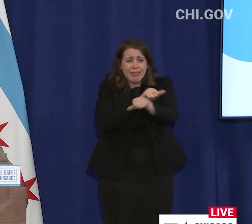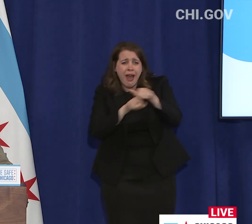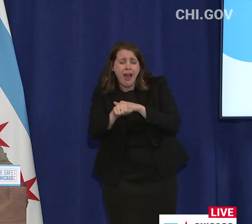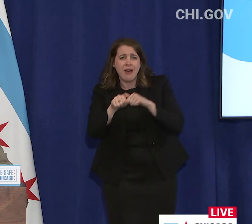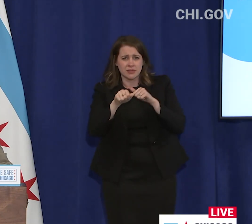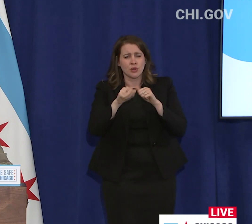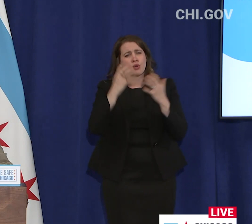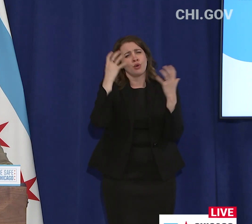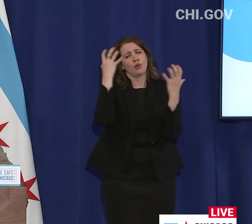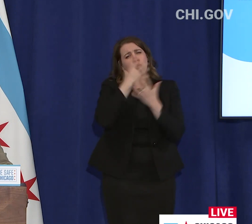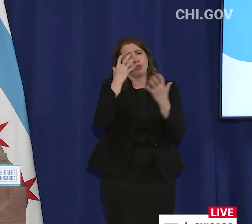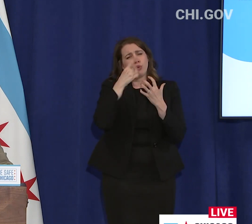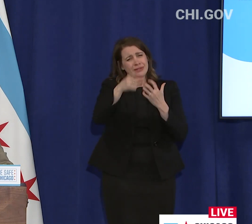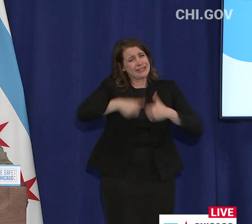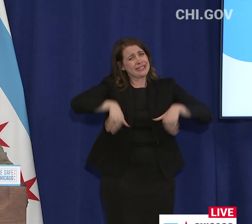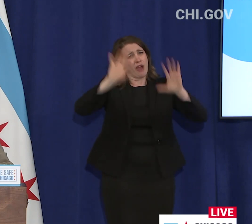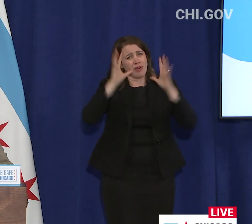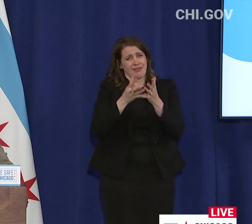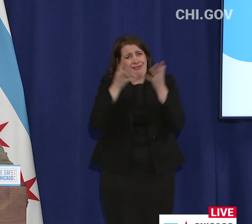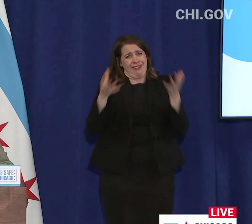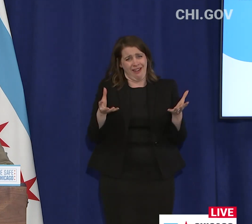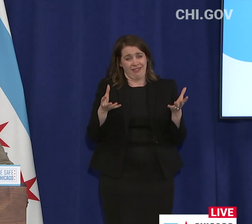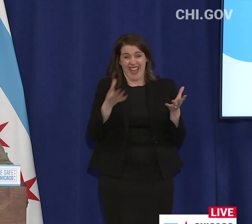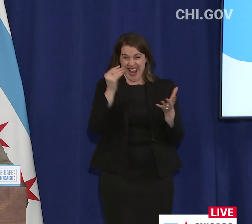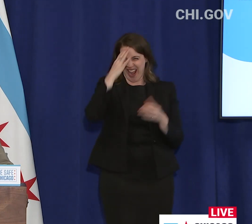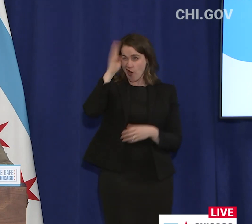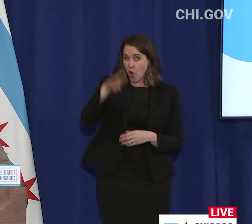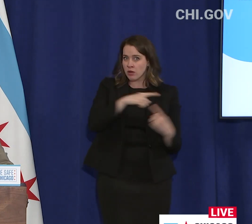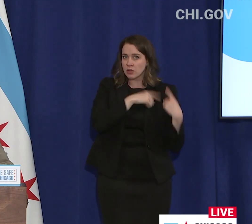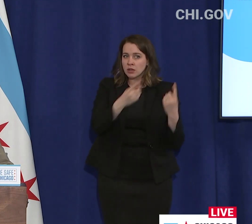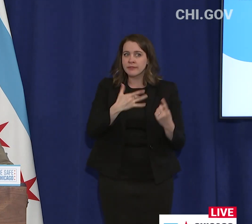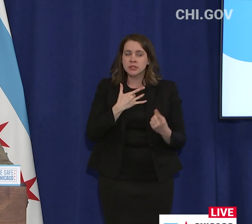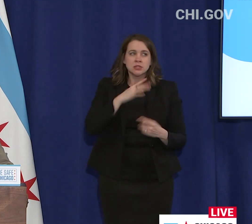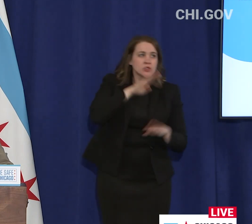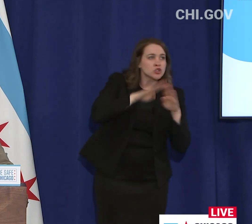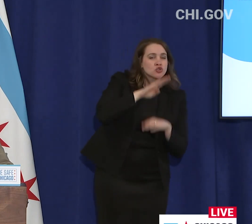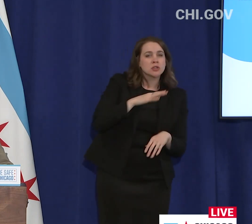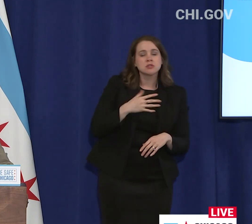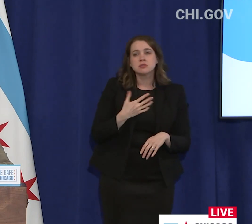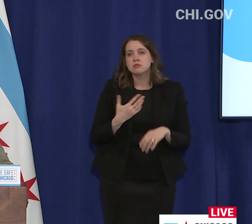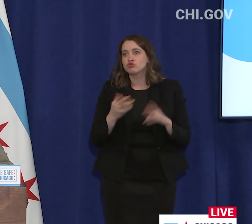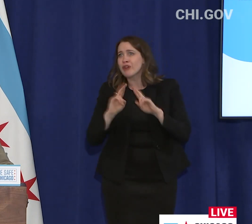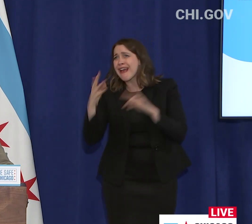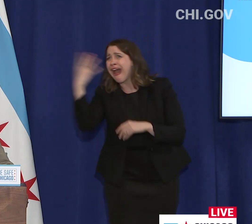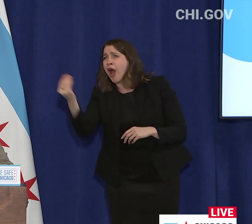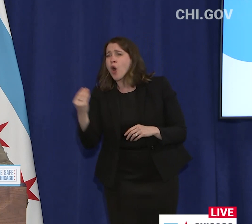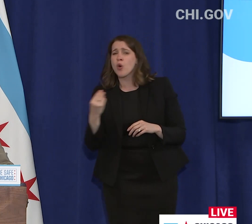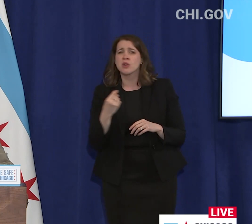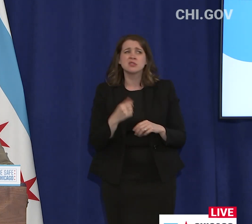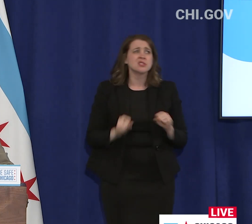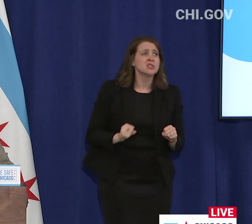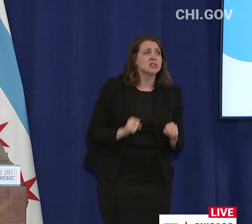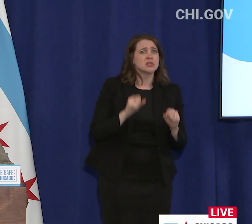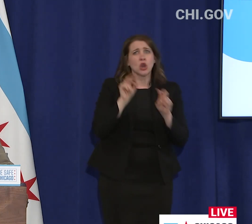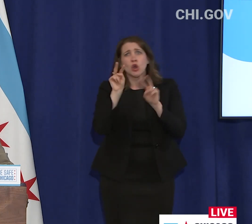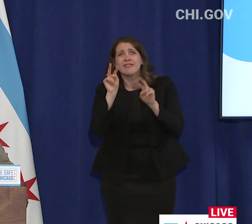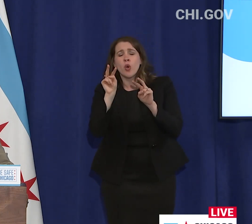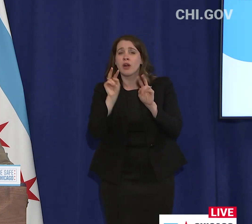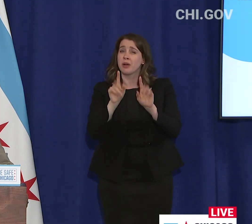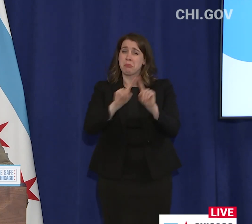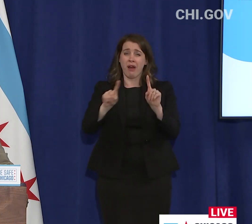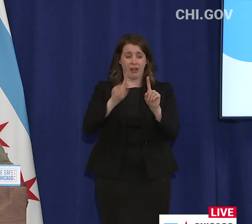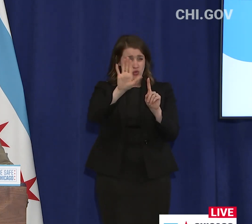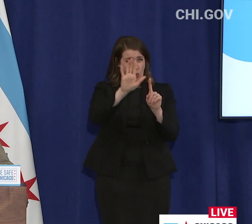at great sacrifice to yourself, and being uncomfortable at moments, which has not only saved the lives